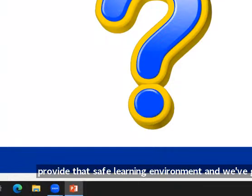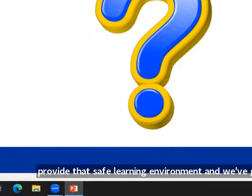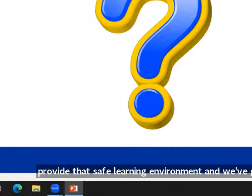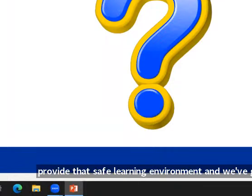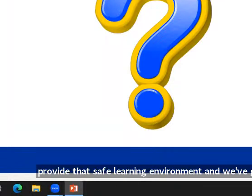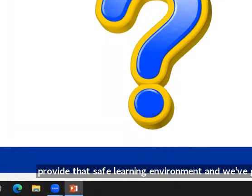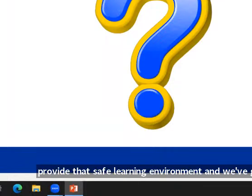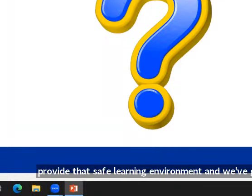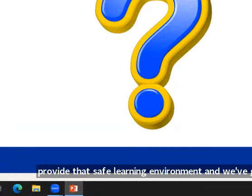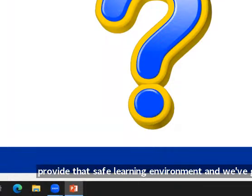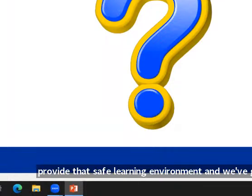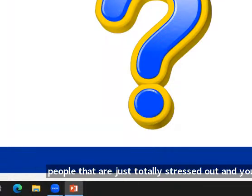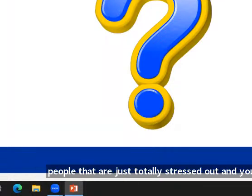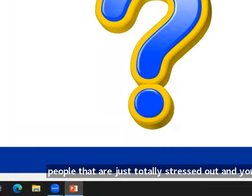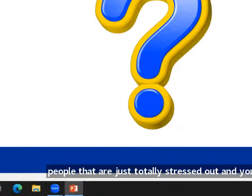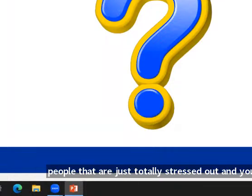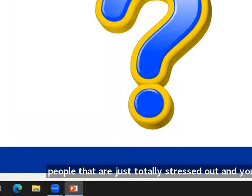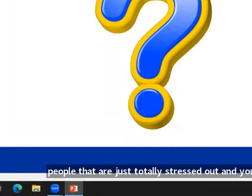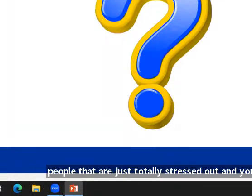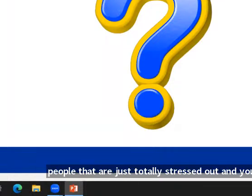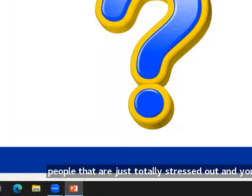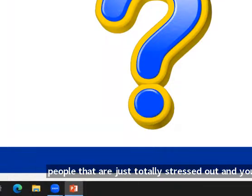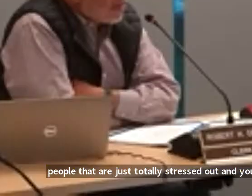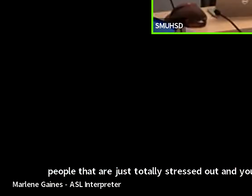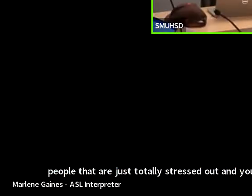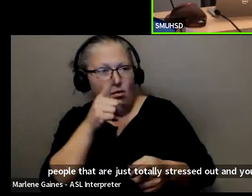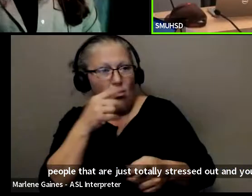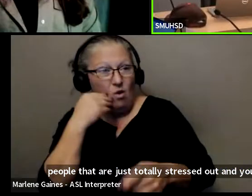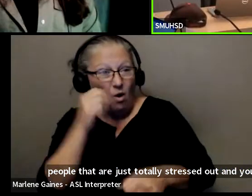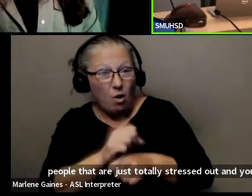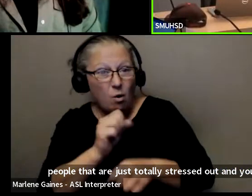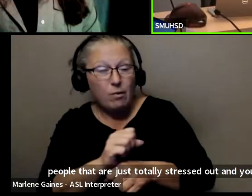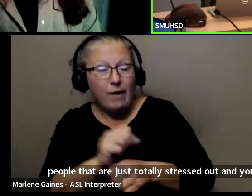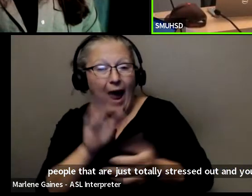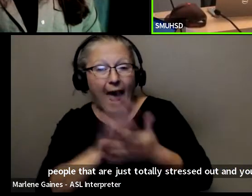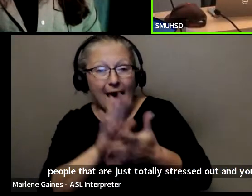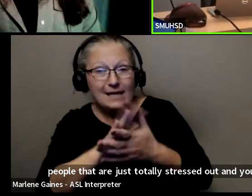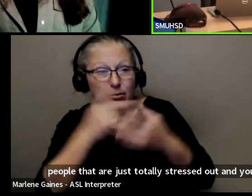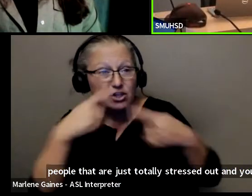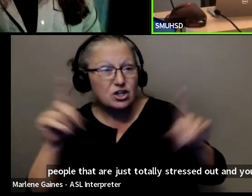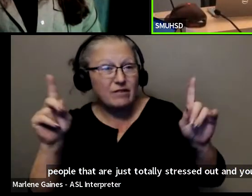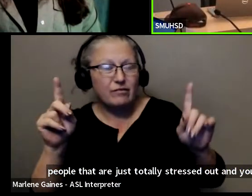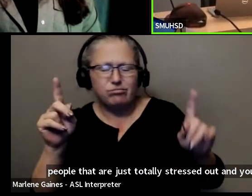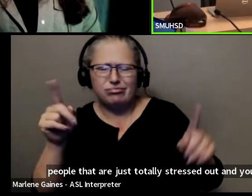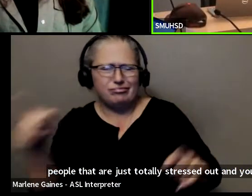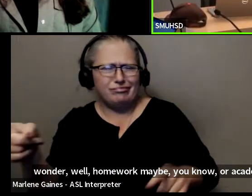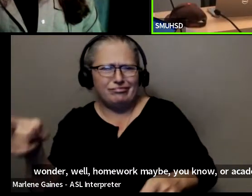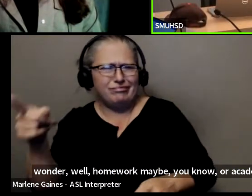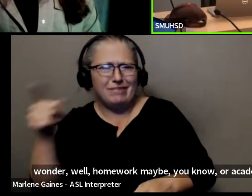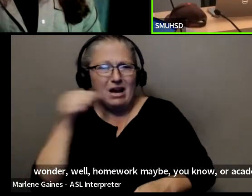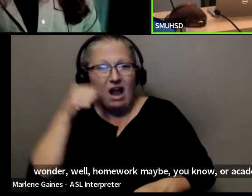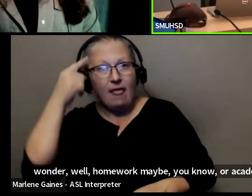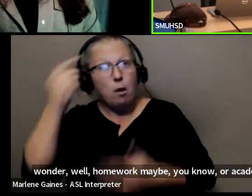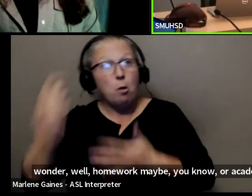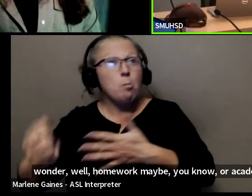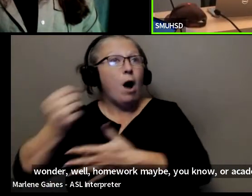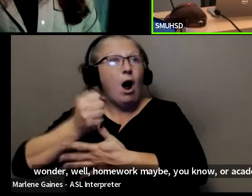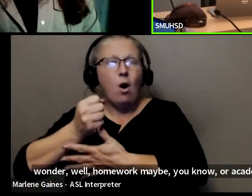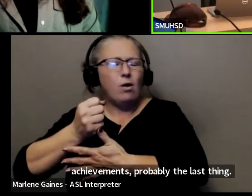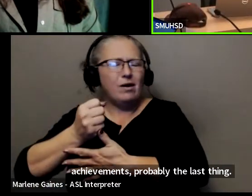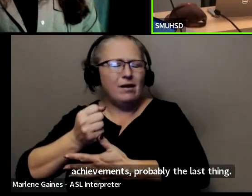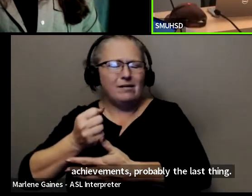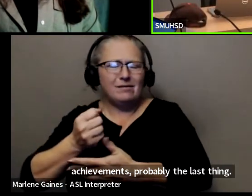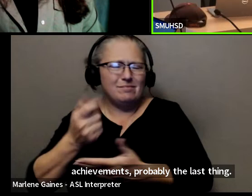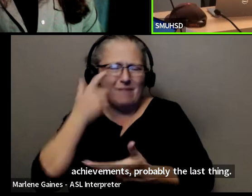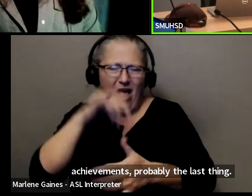stressed out. And you wonder, well, homework may be or academic achievement's probably the last thing on their mind when they wake